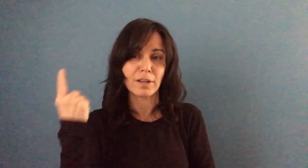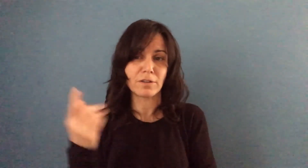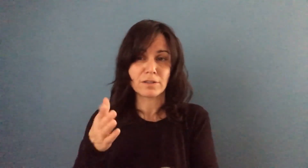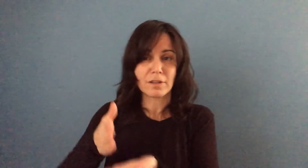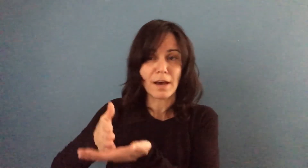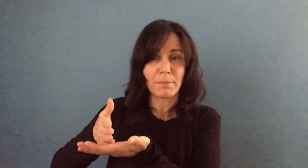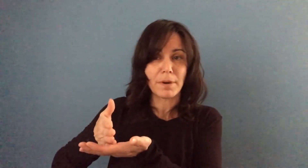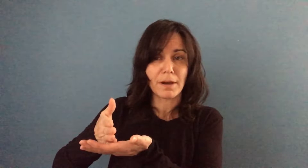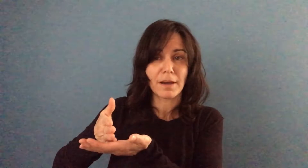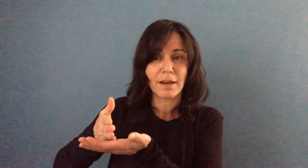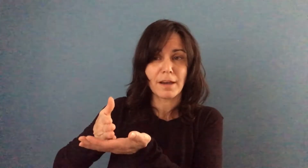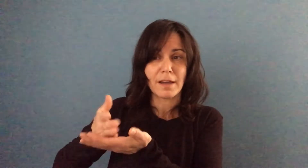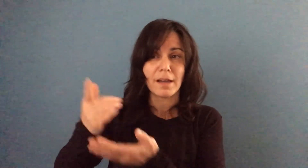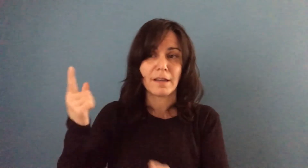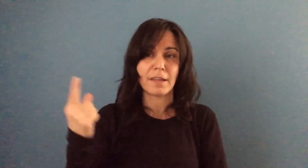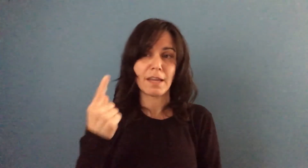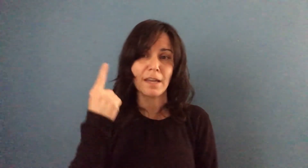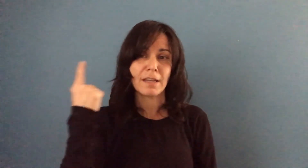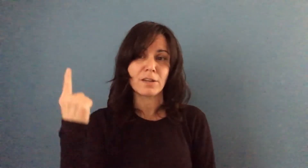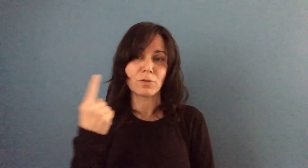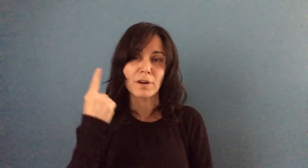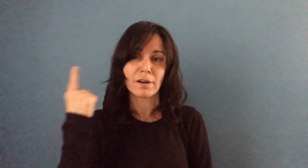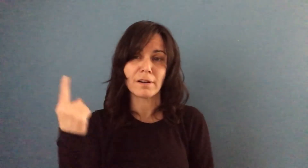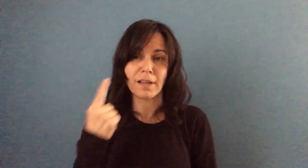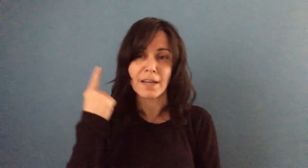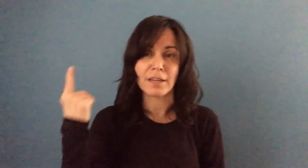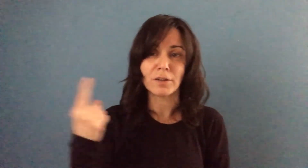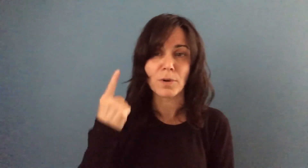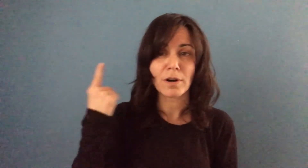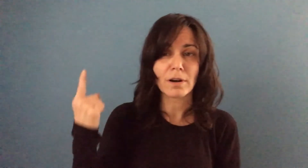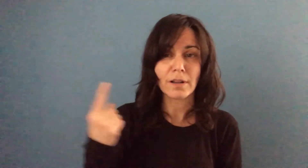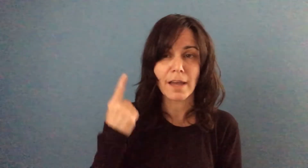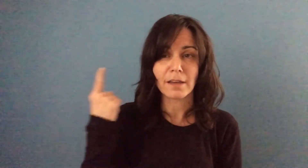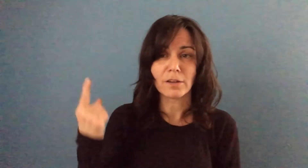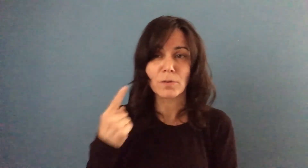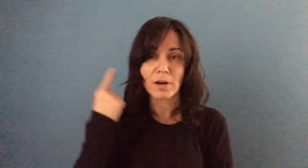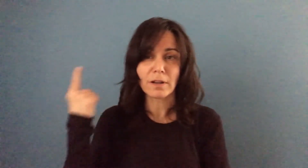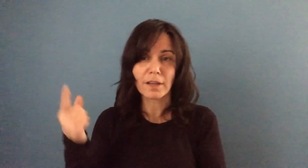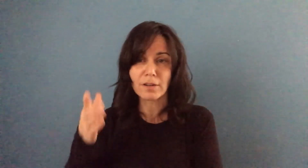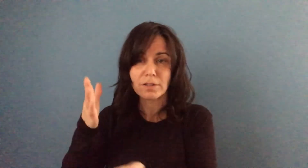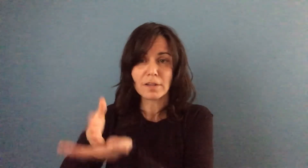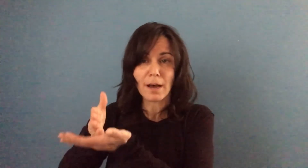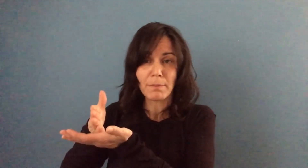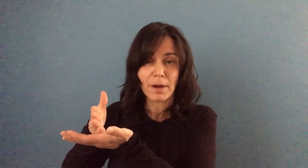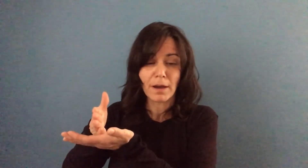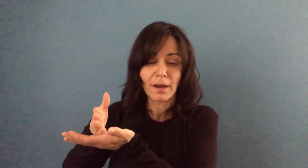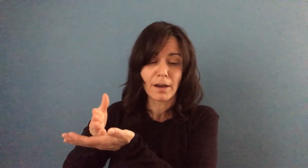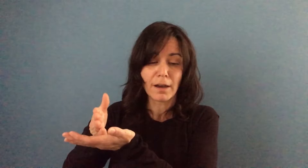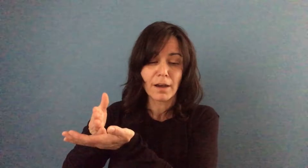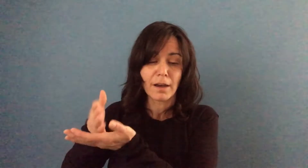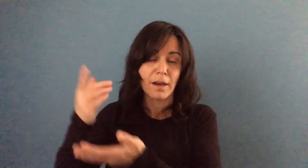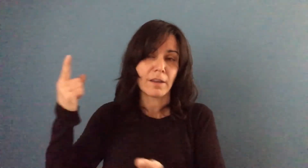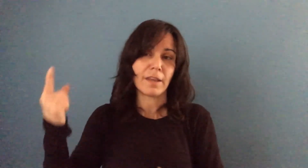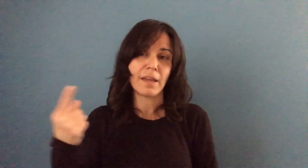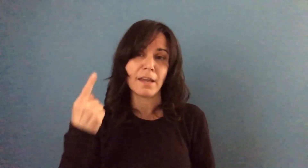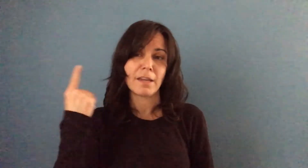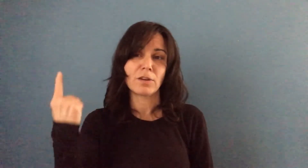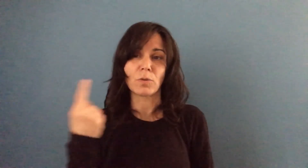you stop. Then you twirl and you twirl and you twirl and you stop. Then you